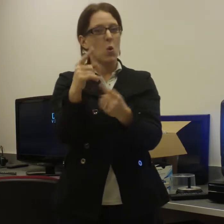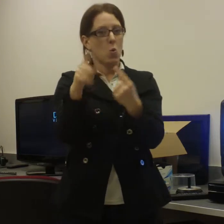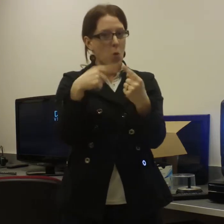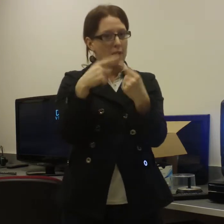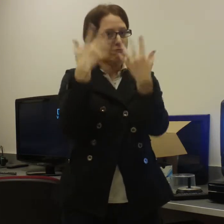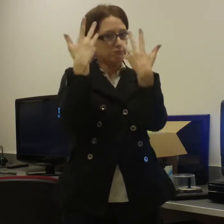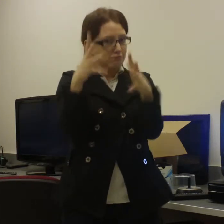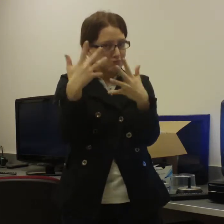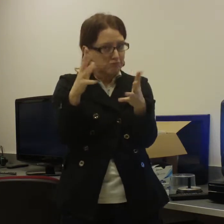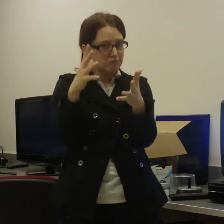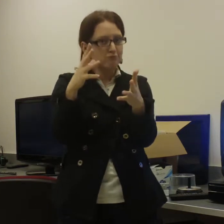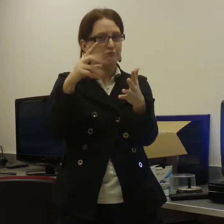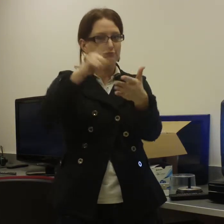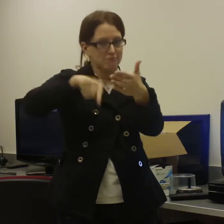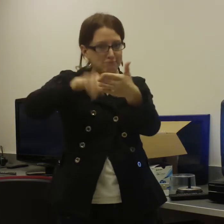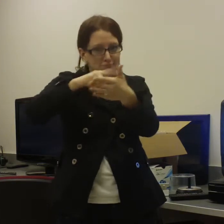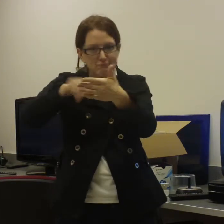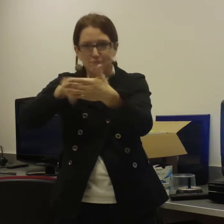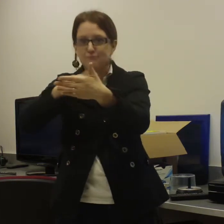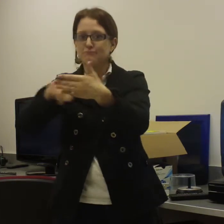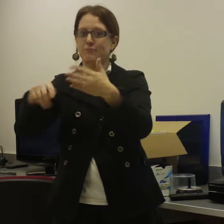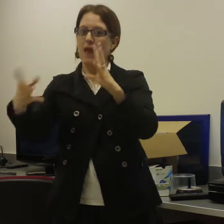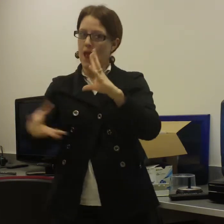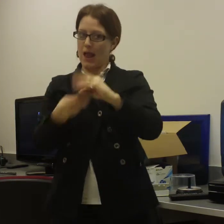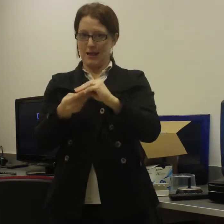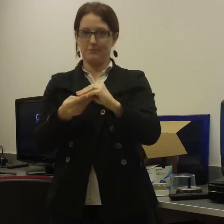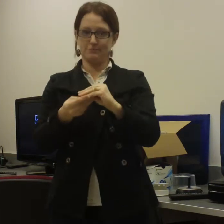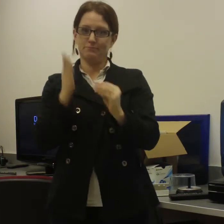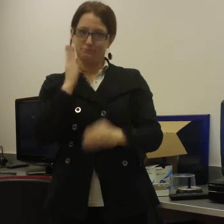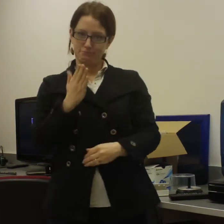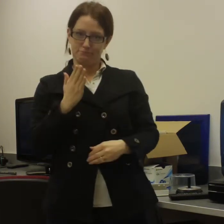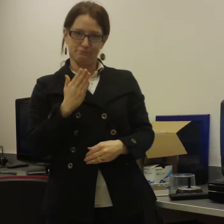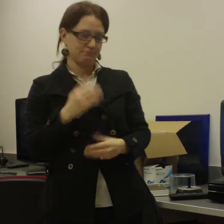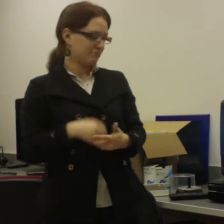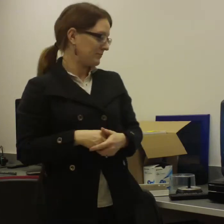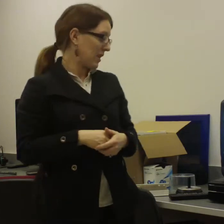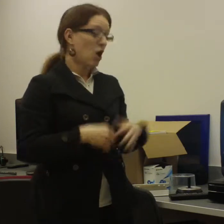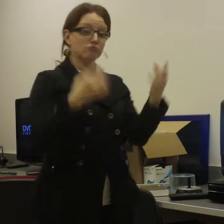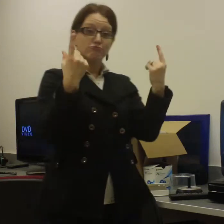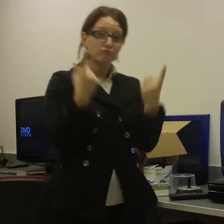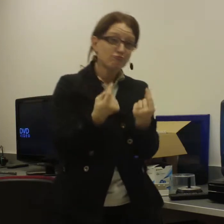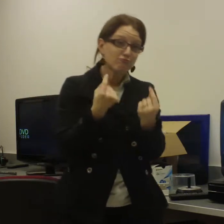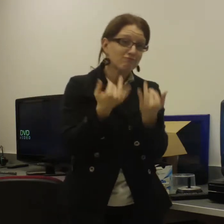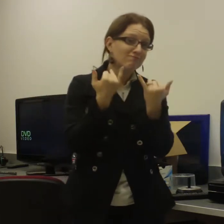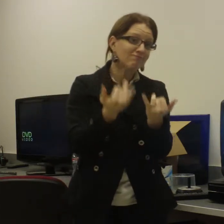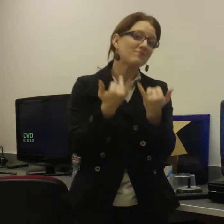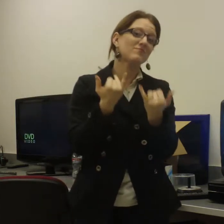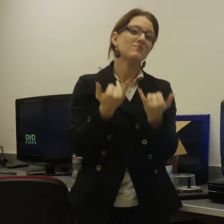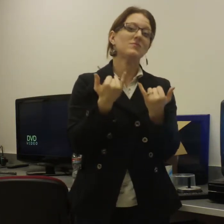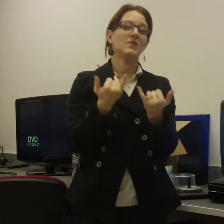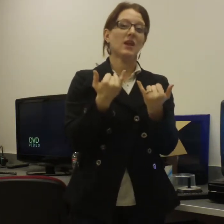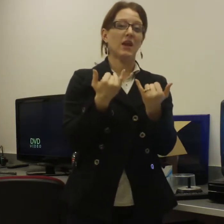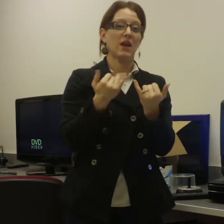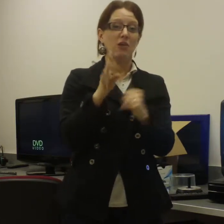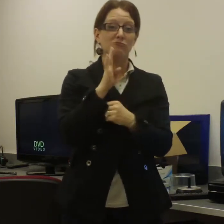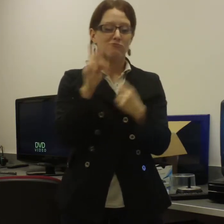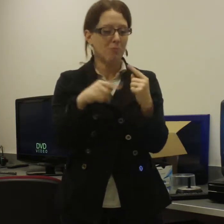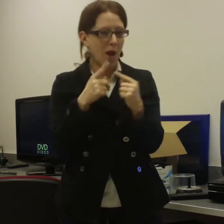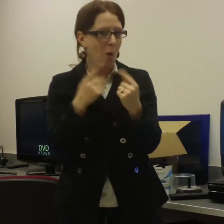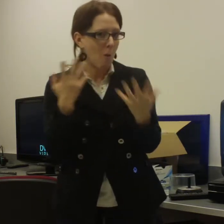right. So, what we are going to do today is we're going to start talking about the circulatory system. Now, I told you